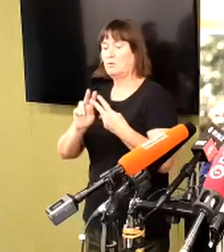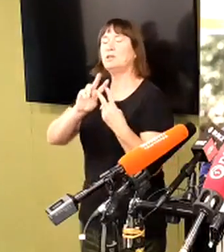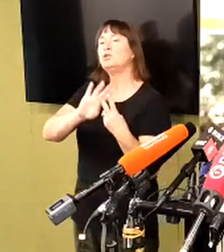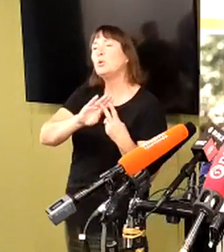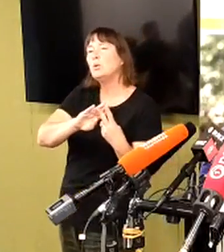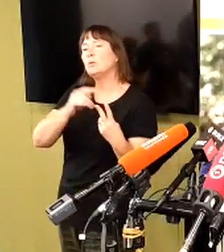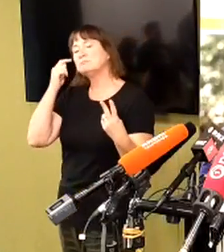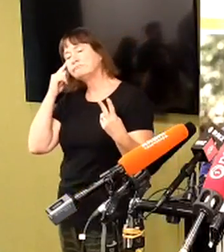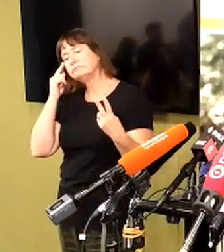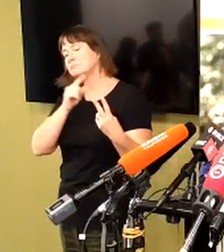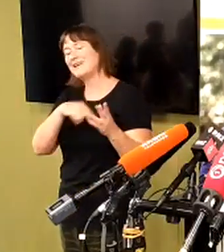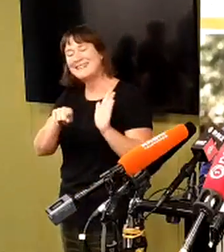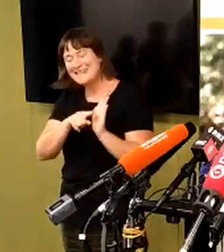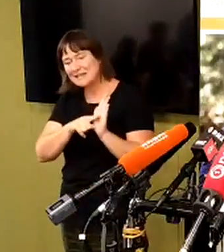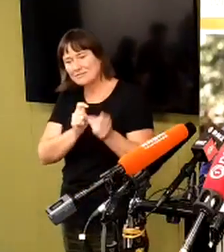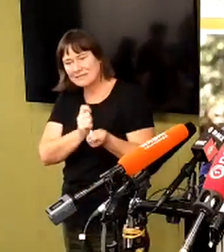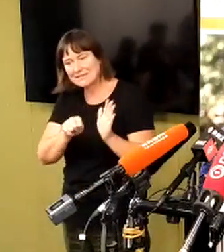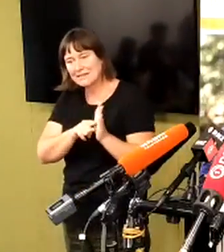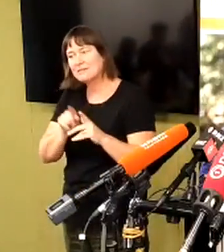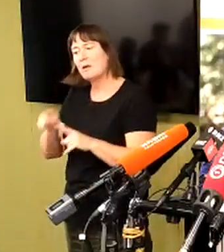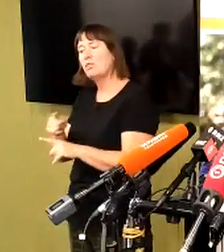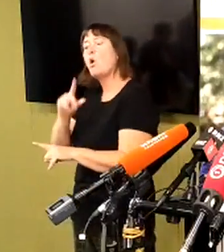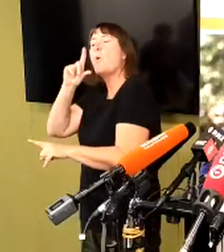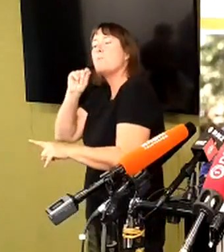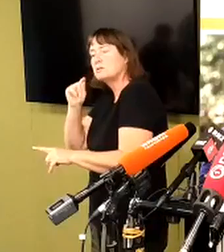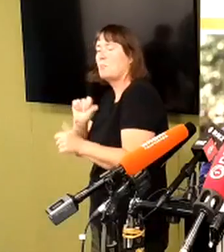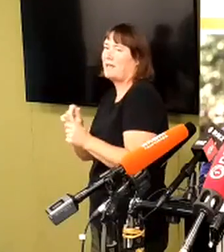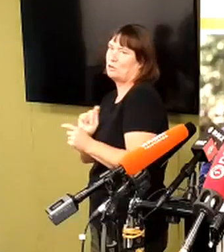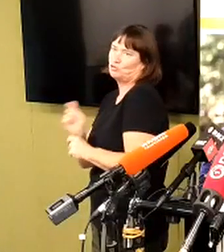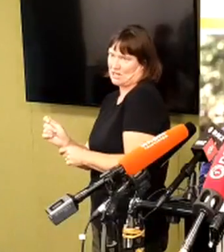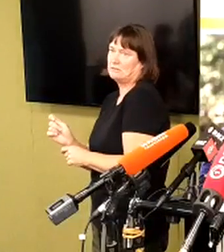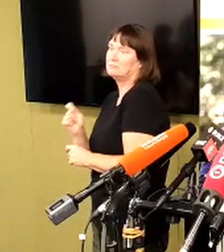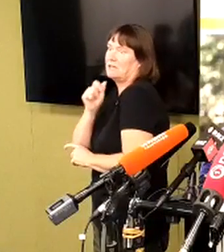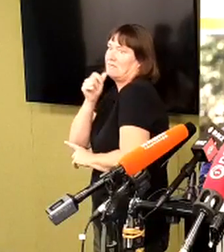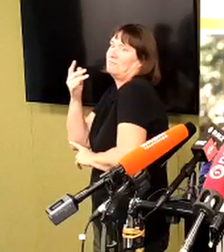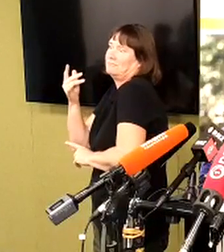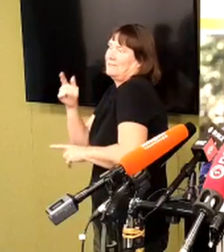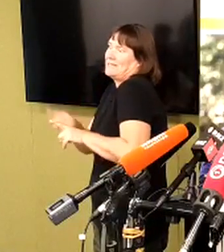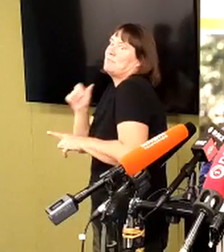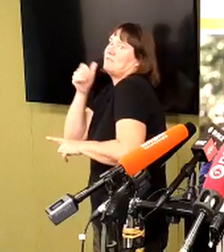travel history were such that they were treated as probable cases, and 331 negative cases.